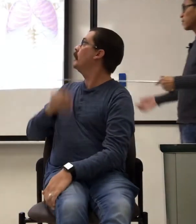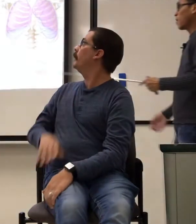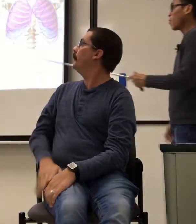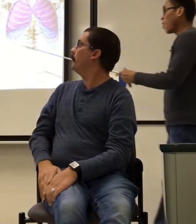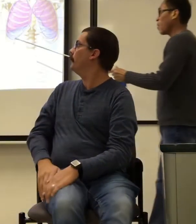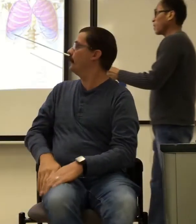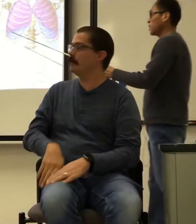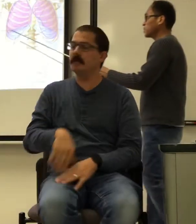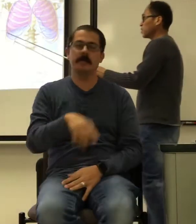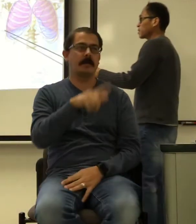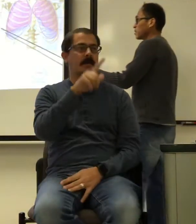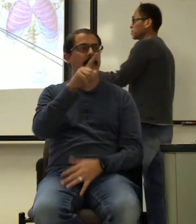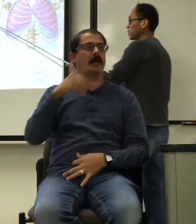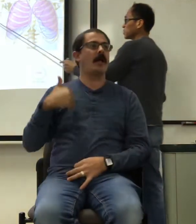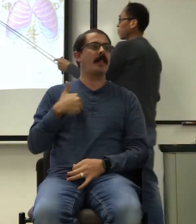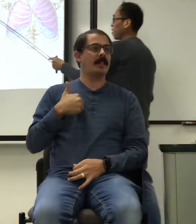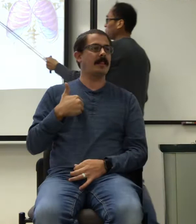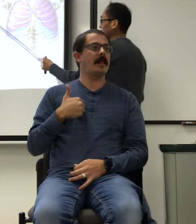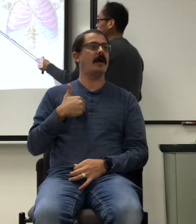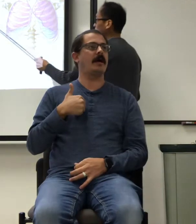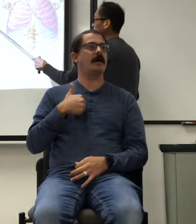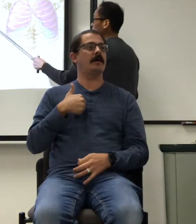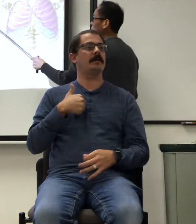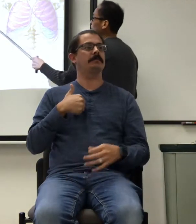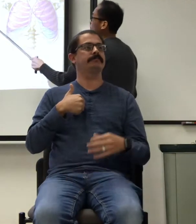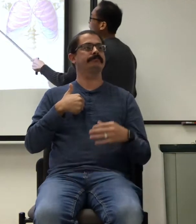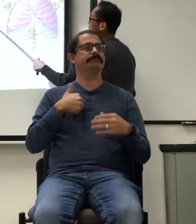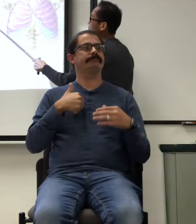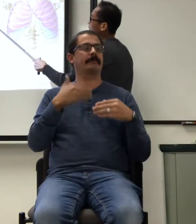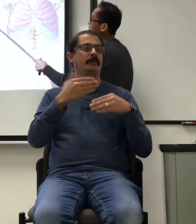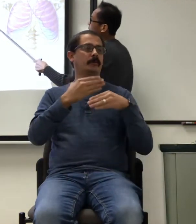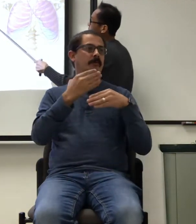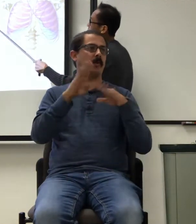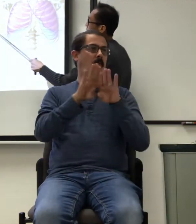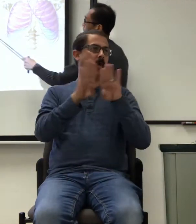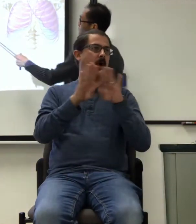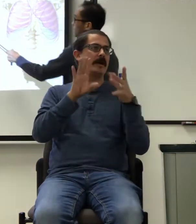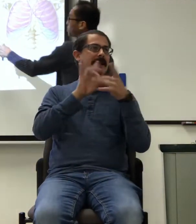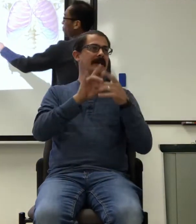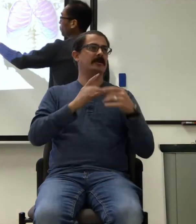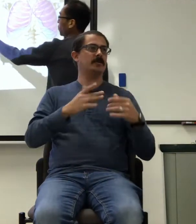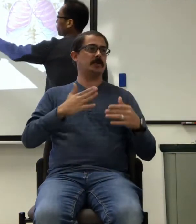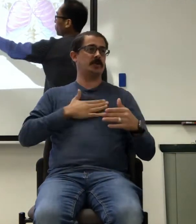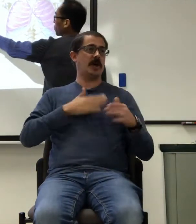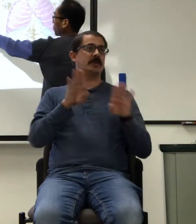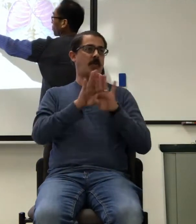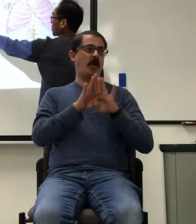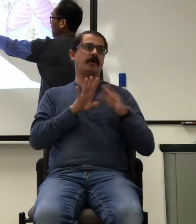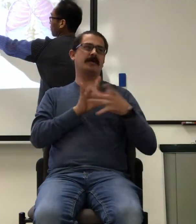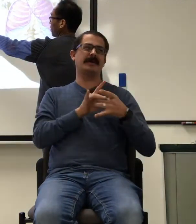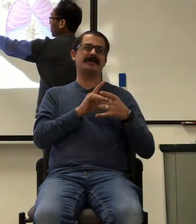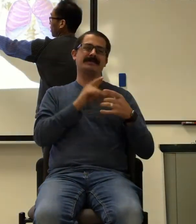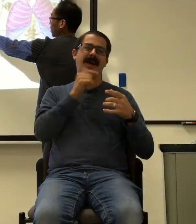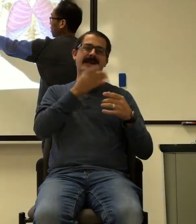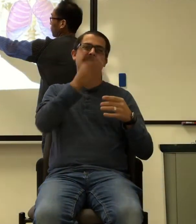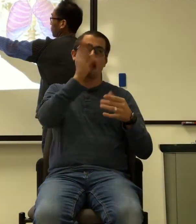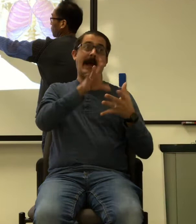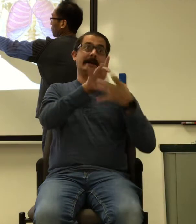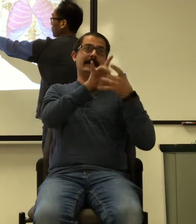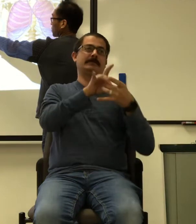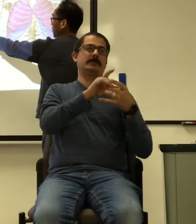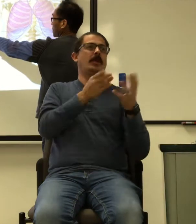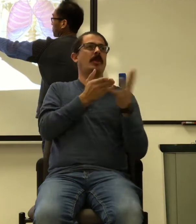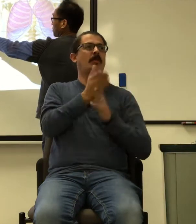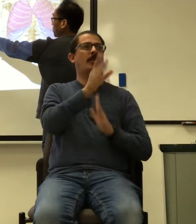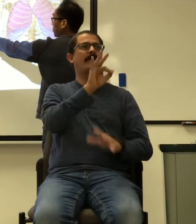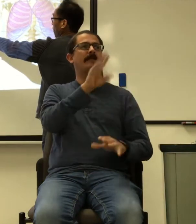Yes, the lung wall is stuck to the chest wall, but not by a direct attachment. It's through the pleural cavity, a